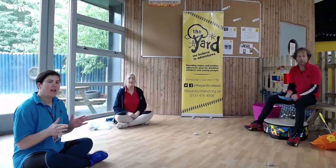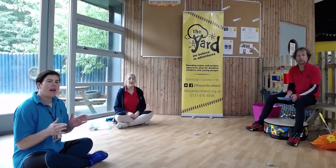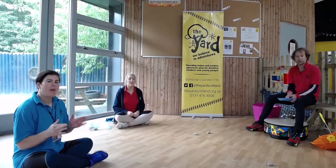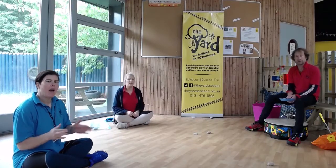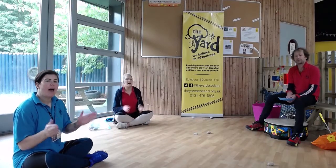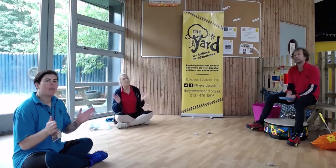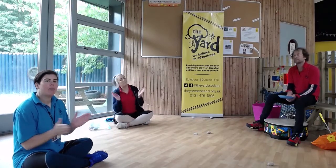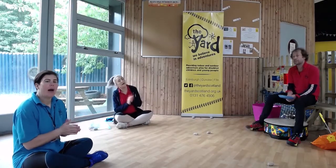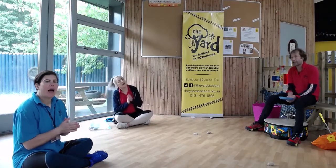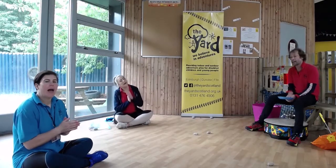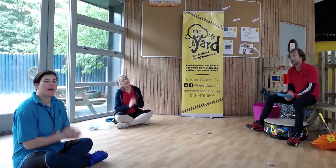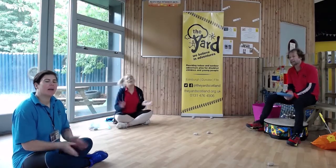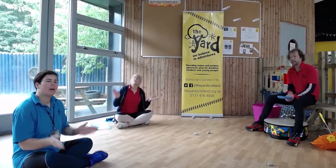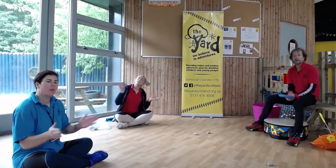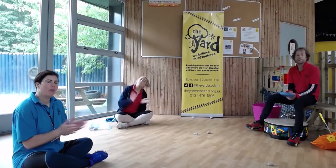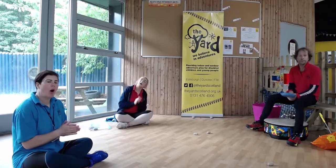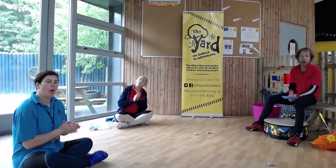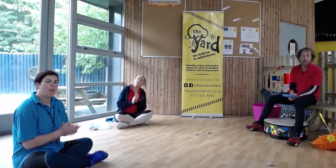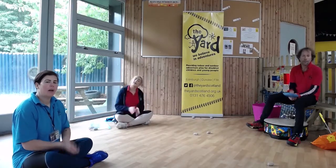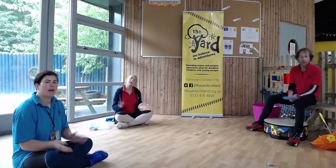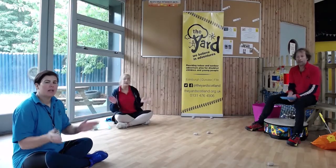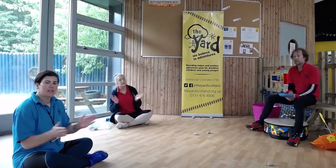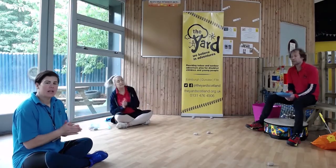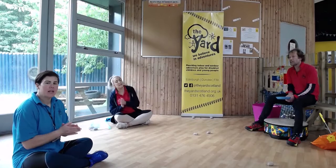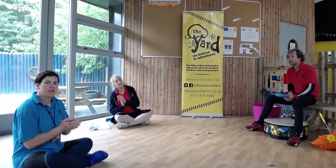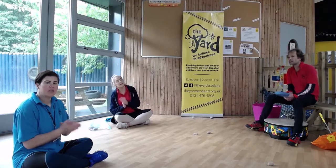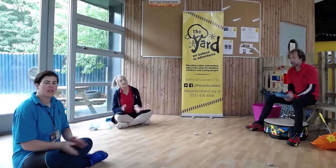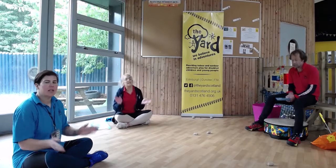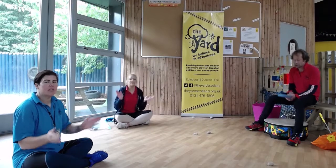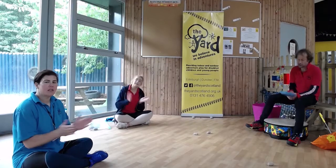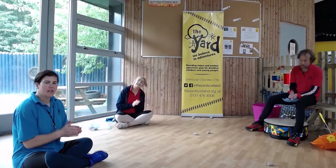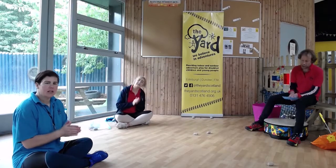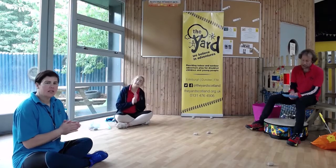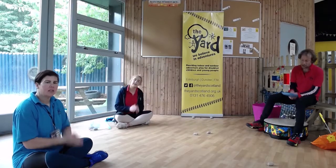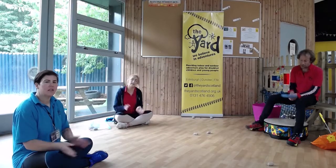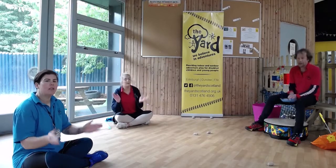sizzle! It went bang, pop, sizzle, sizzle, sizzle.